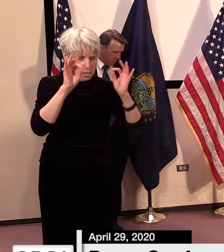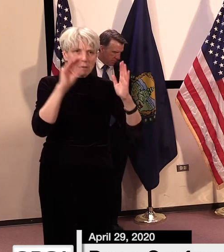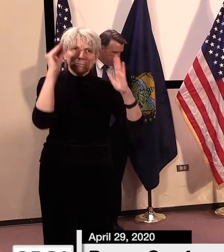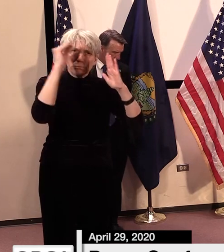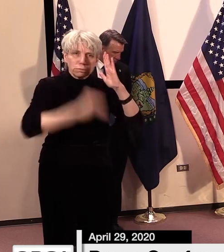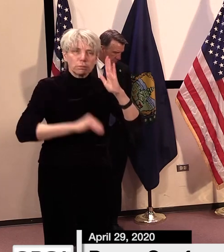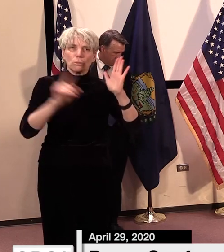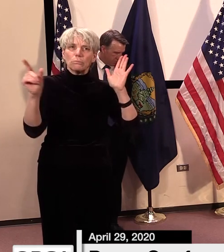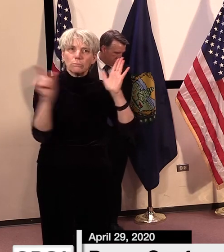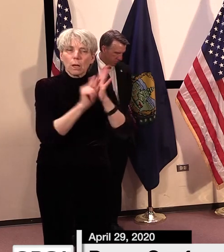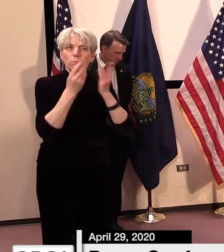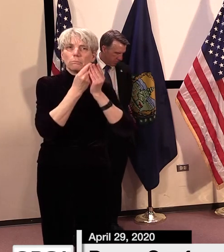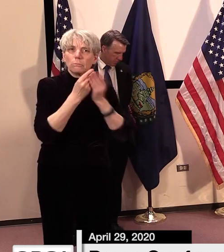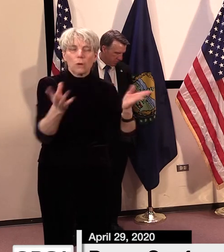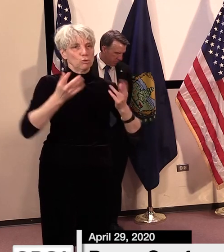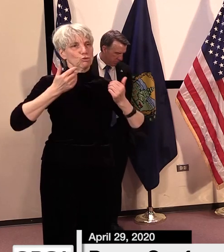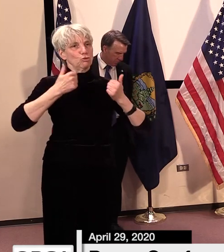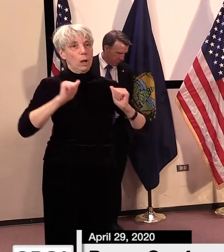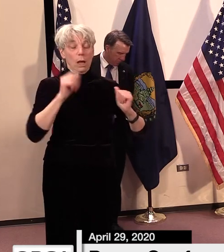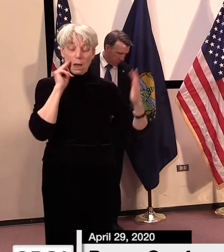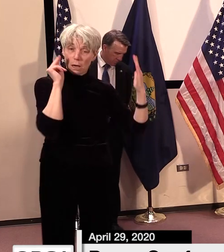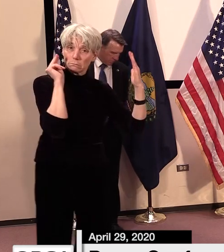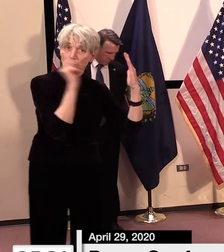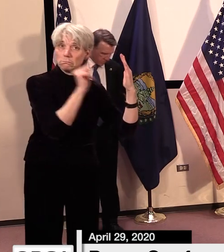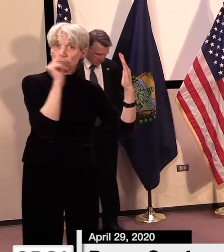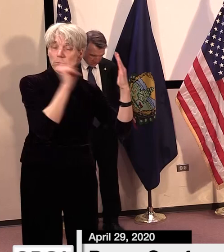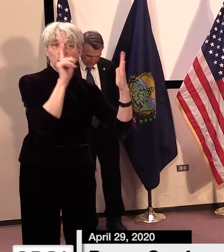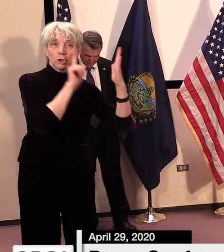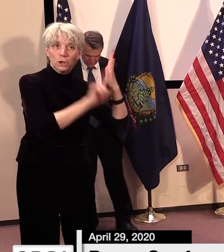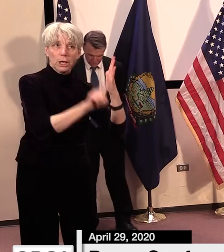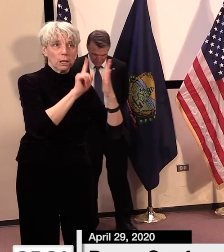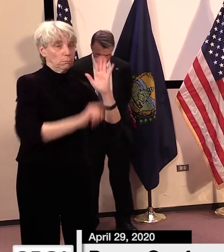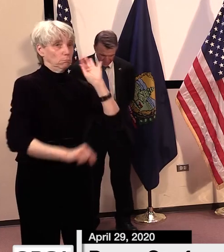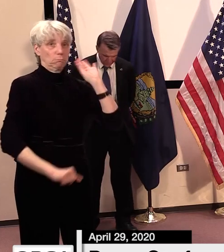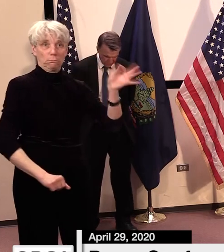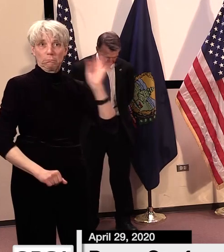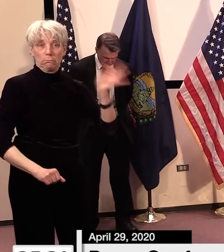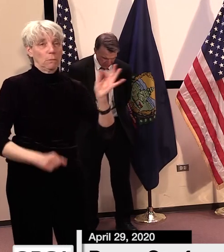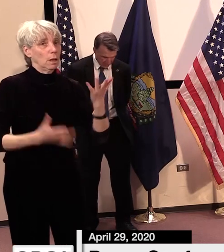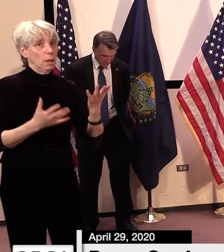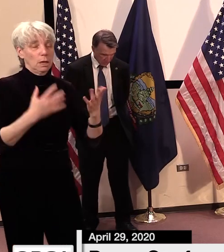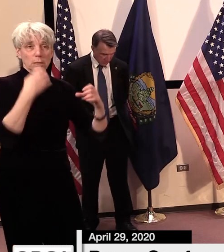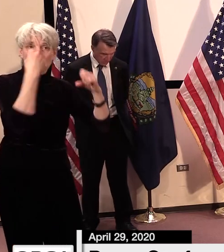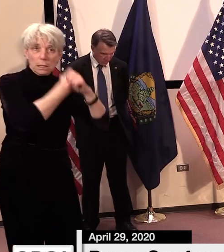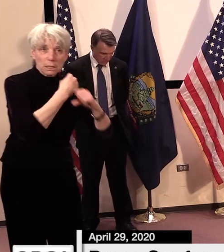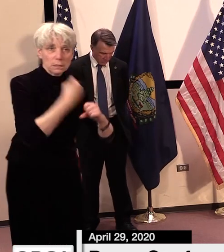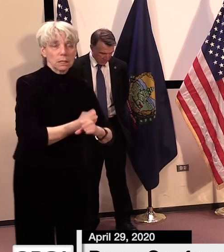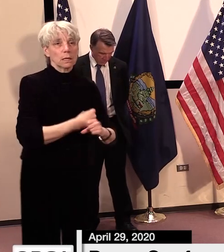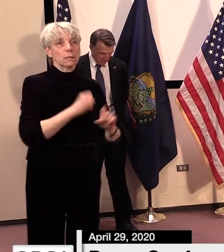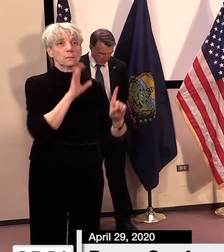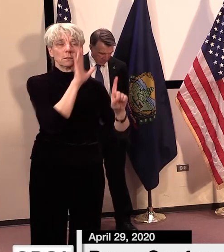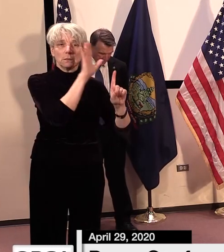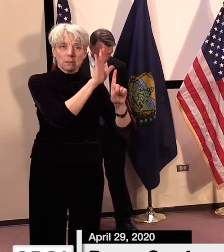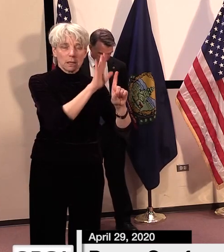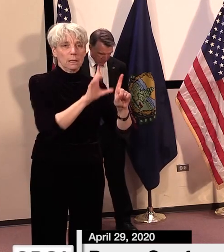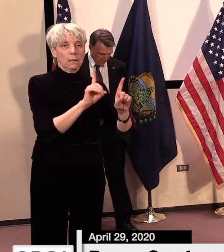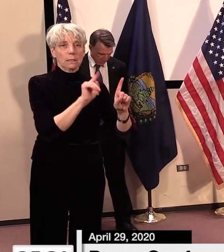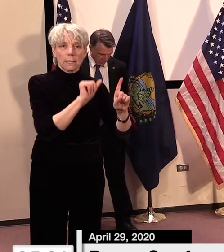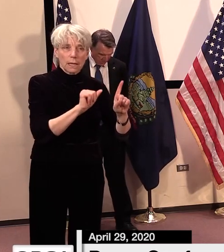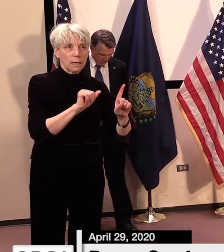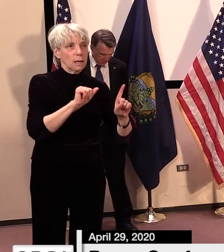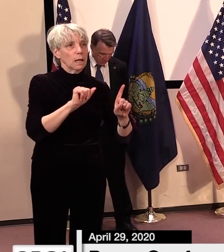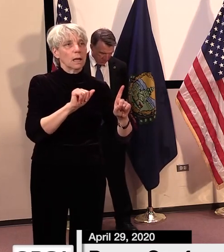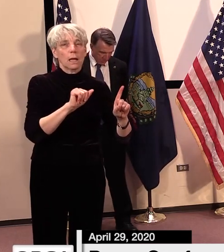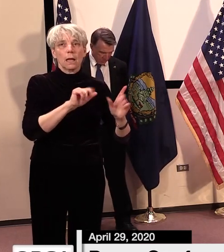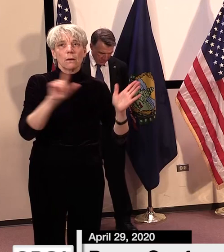been absolutely on the money in terms of what I've seen for statistics and what I've seen for reporting